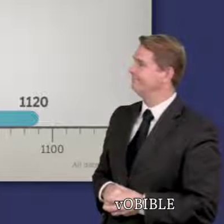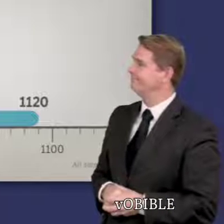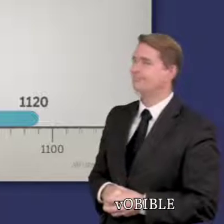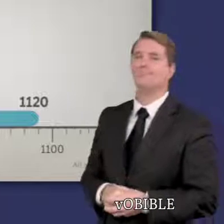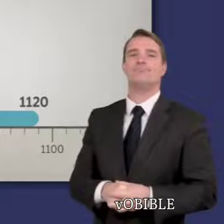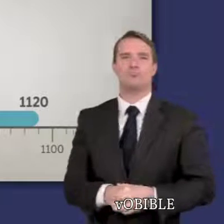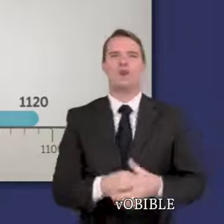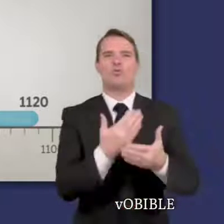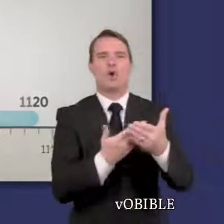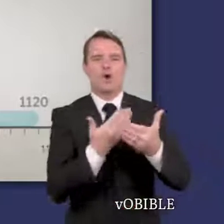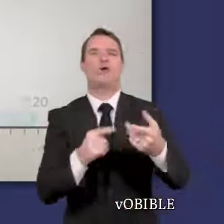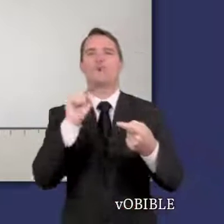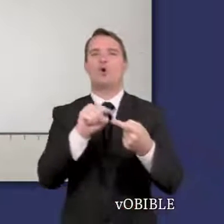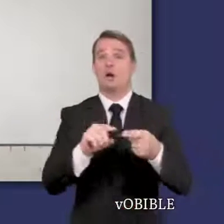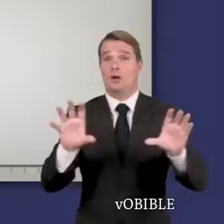1120 BCE.